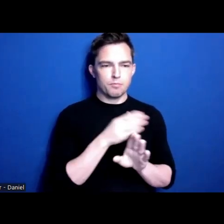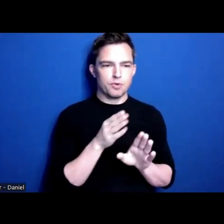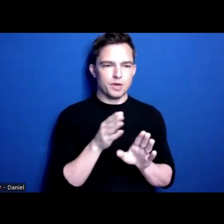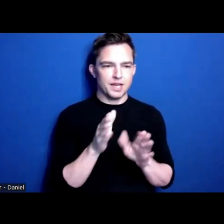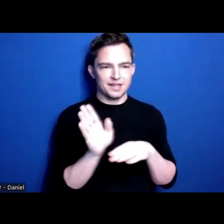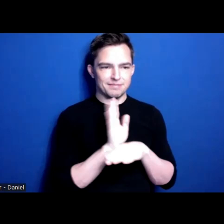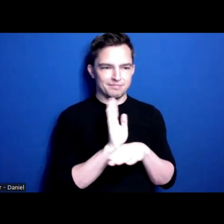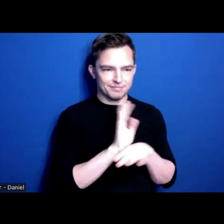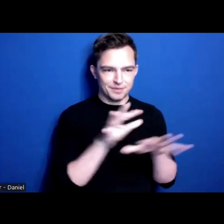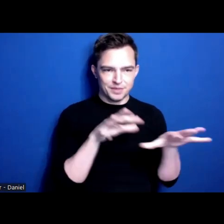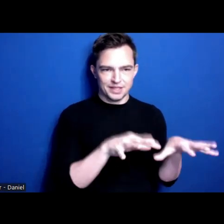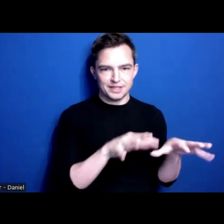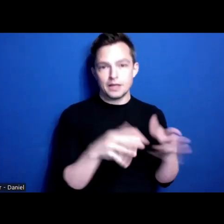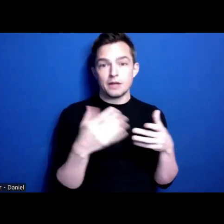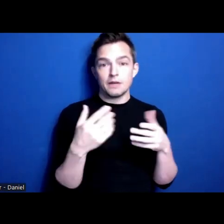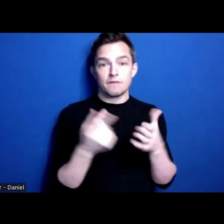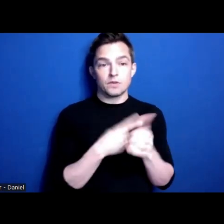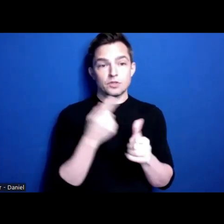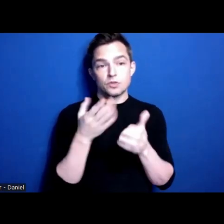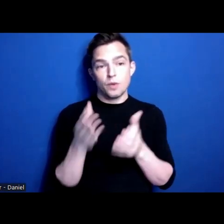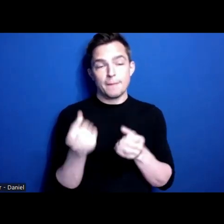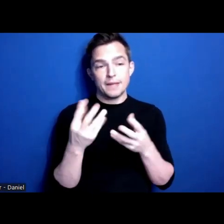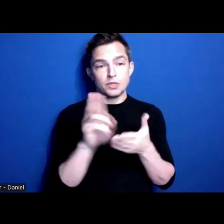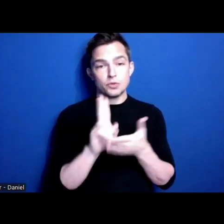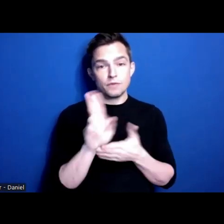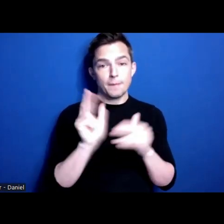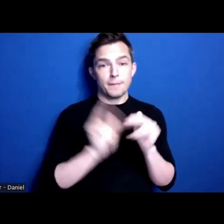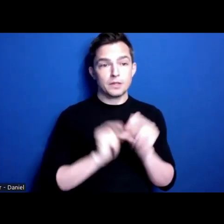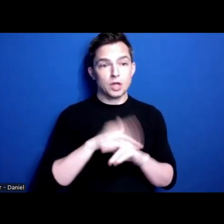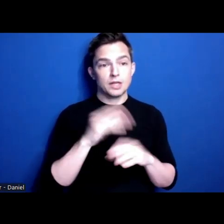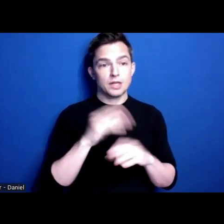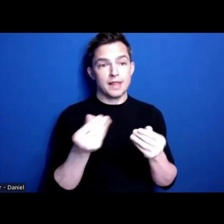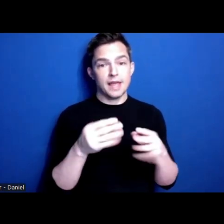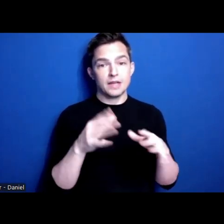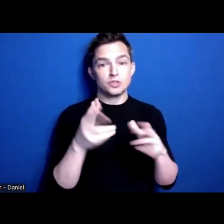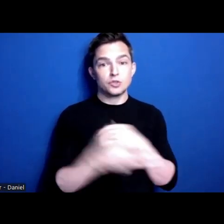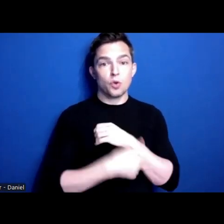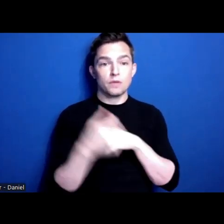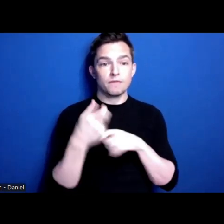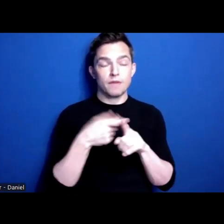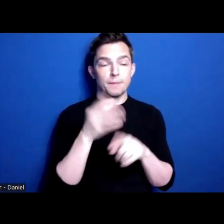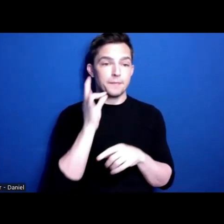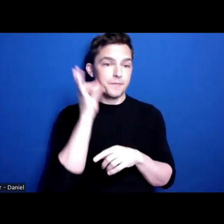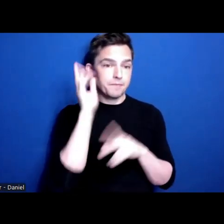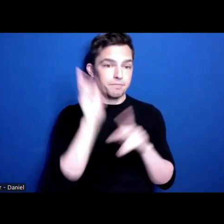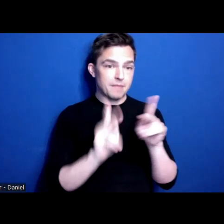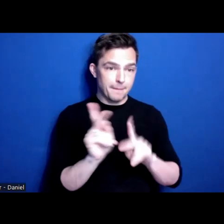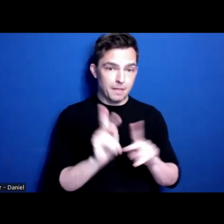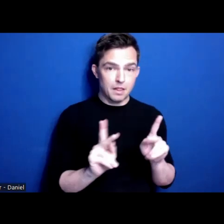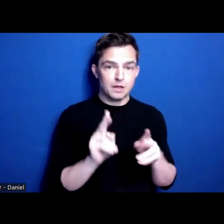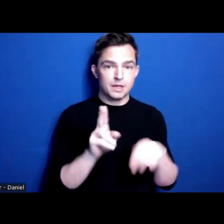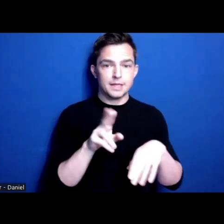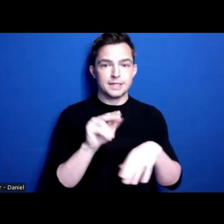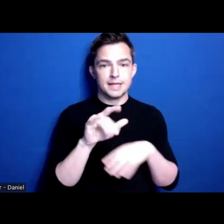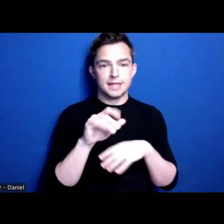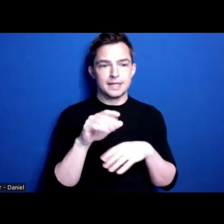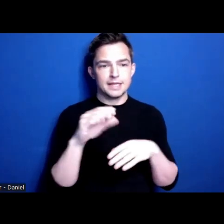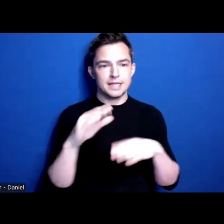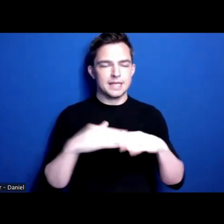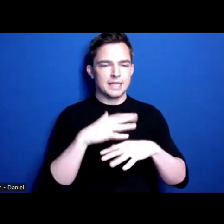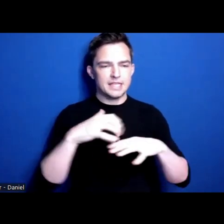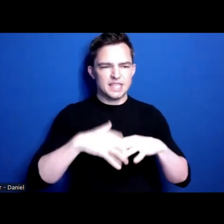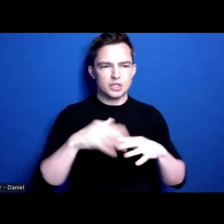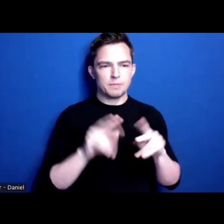First, because of the ways in which many universities are built on land stolen from Indigenous peoples. And more recently, as someone